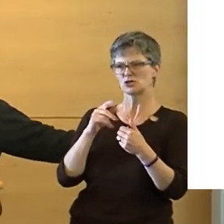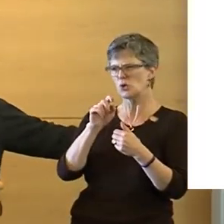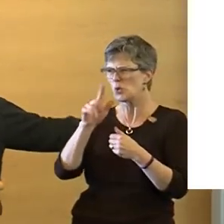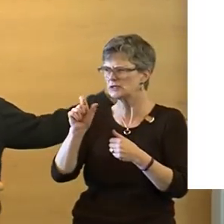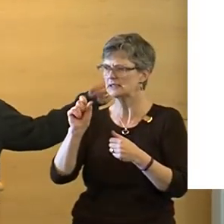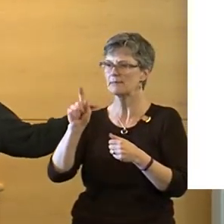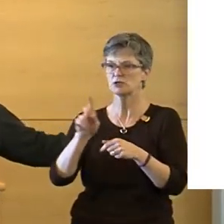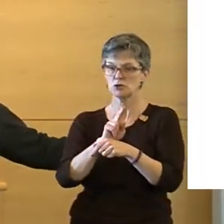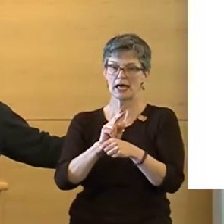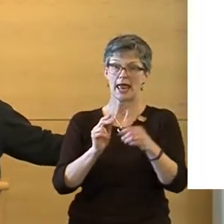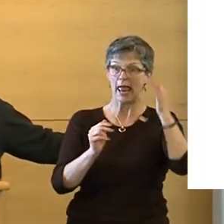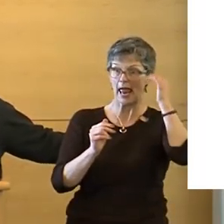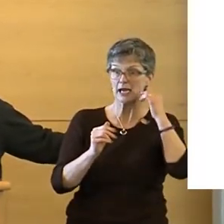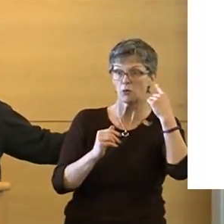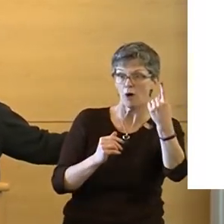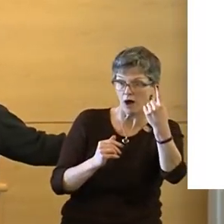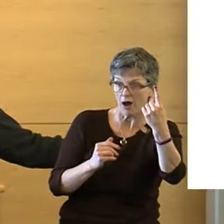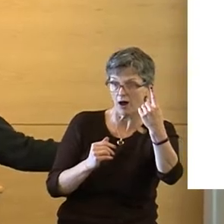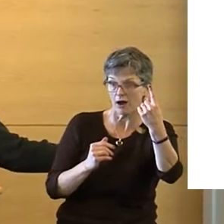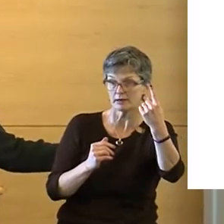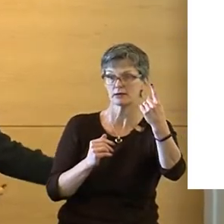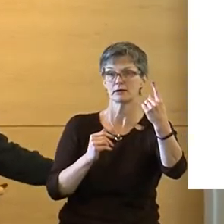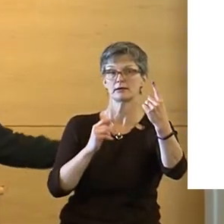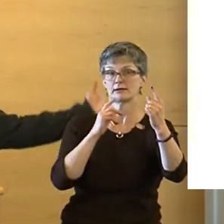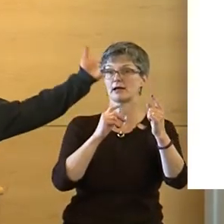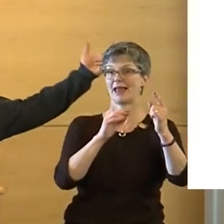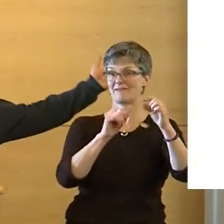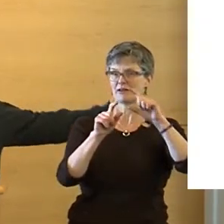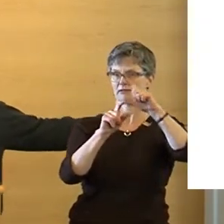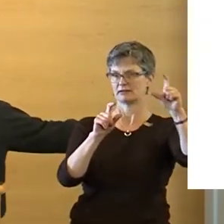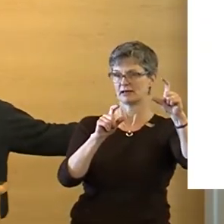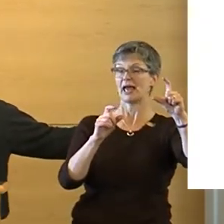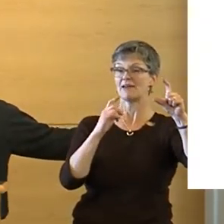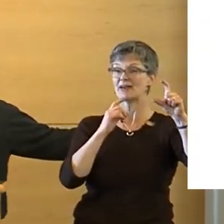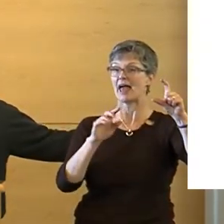heading. And there are ways to do that in all of those tools.